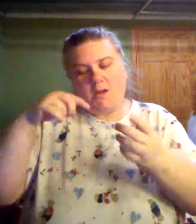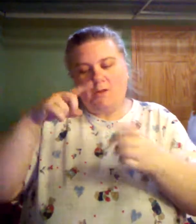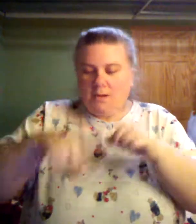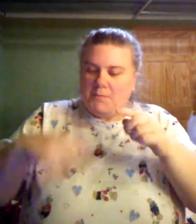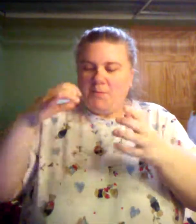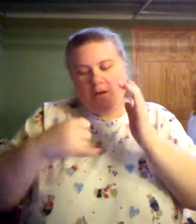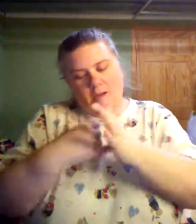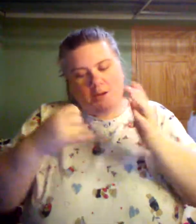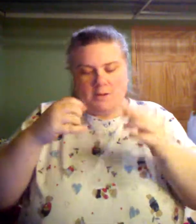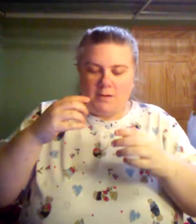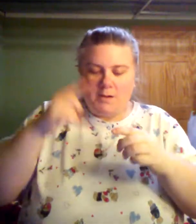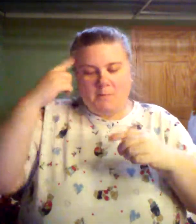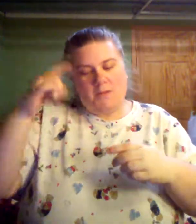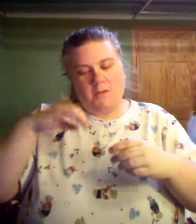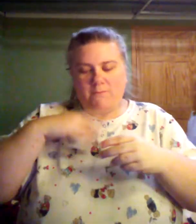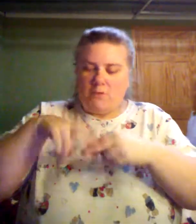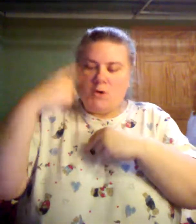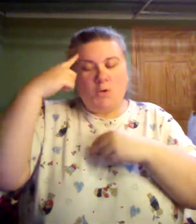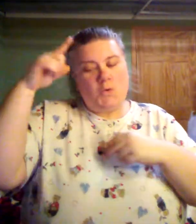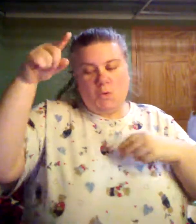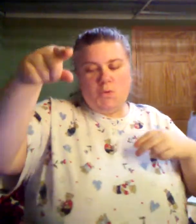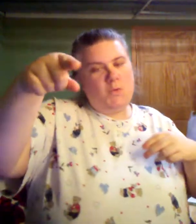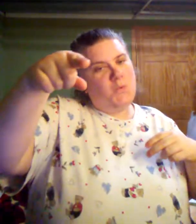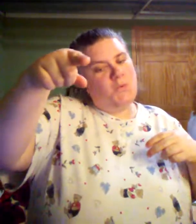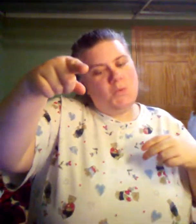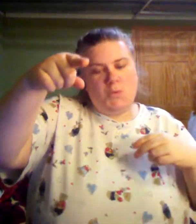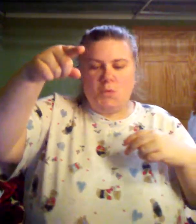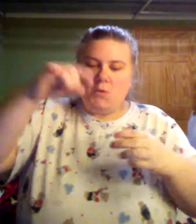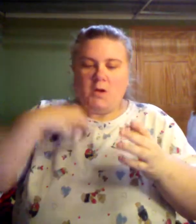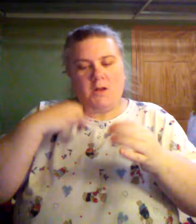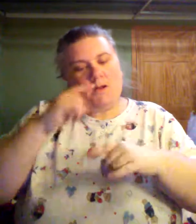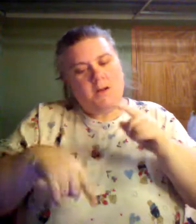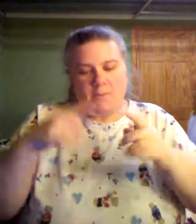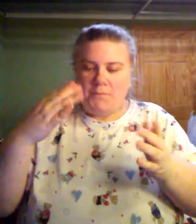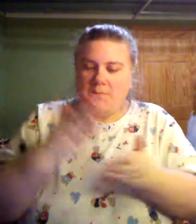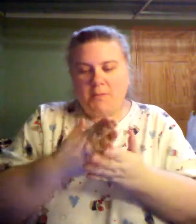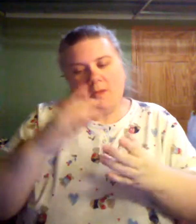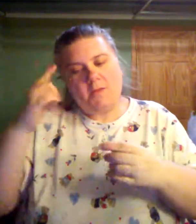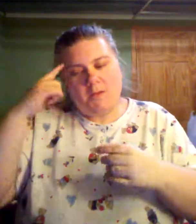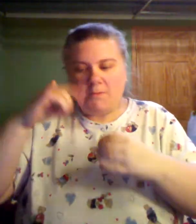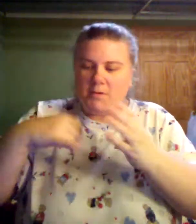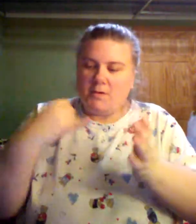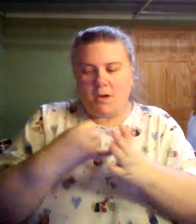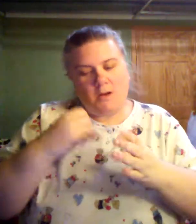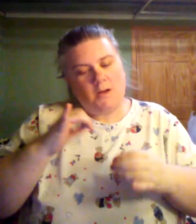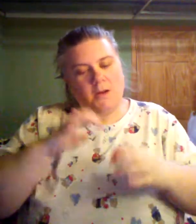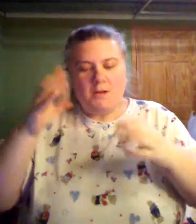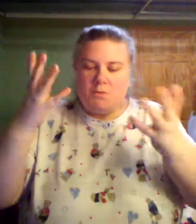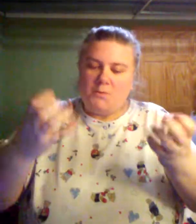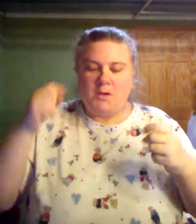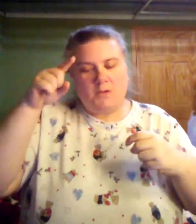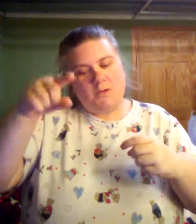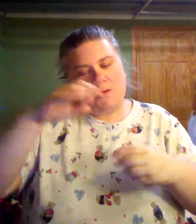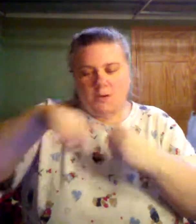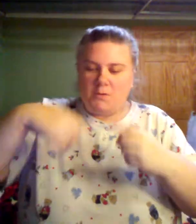lie I think I'm falling for you I can't stop thinking about it I want you all around me And now I just